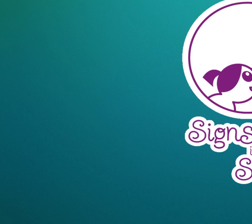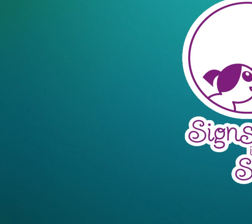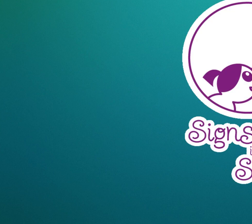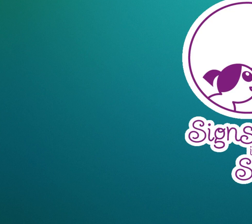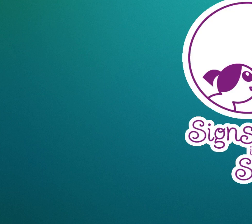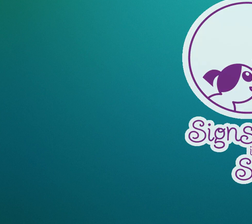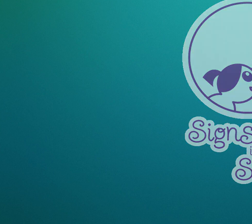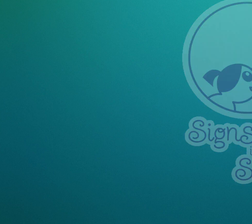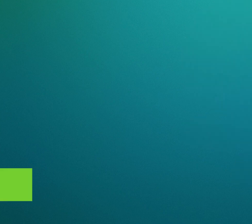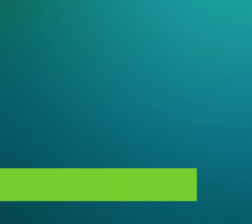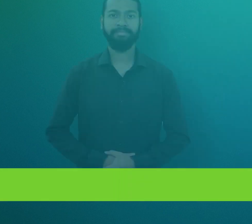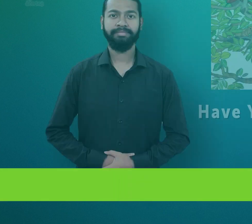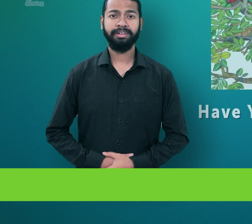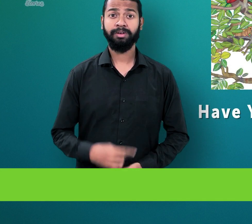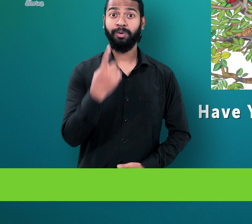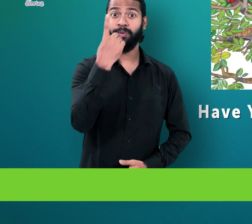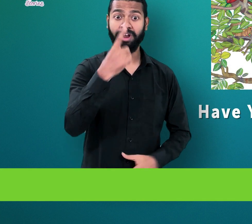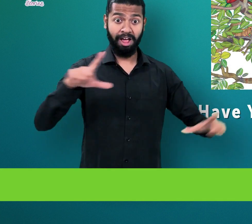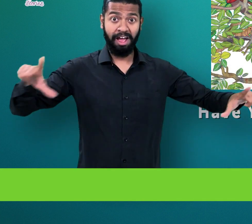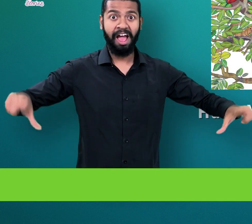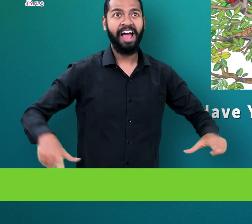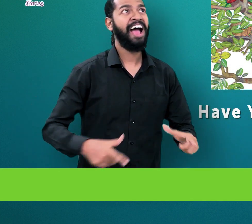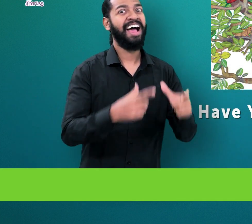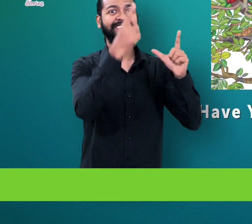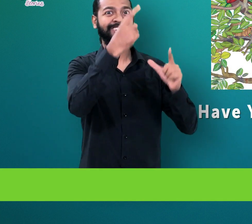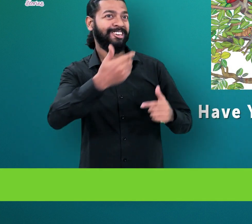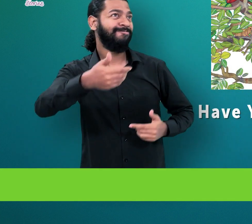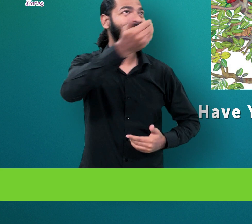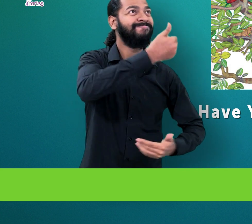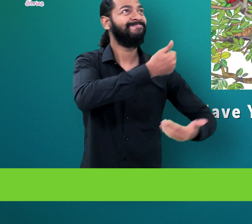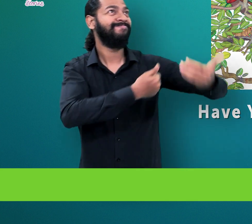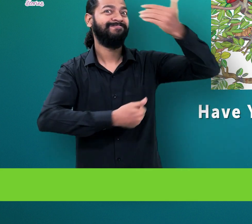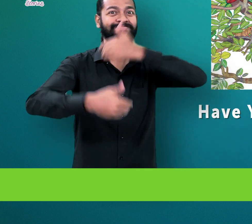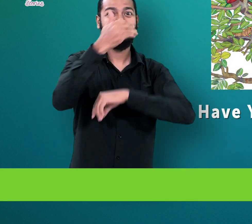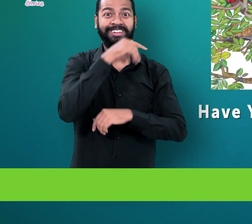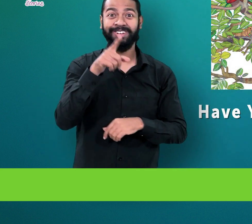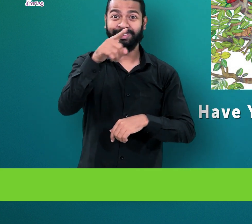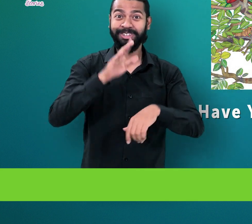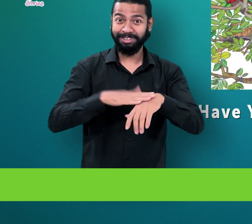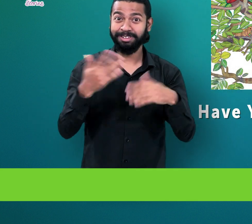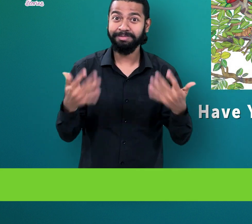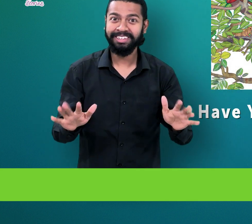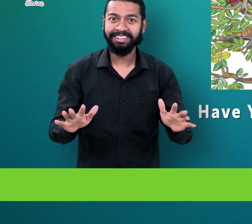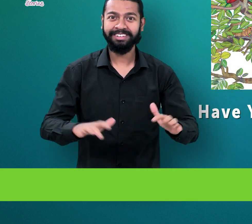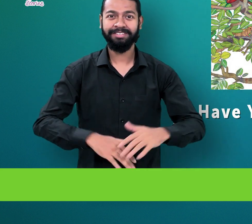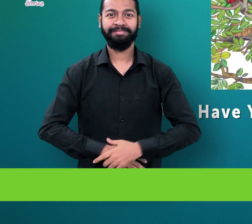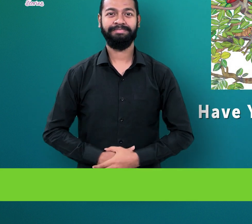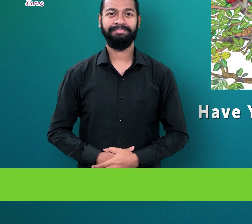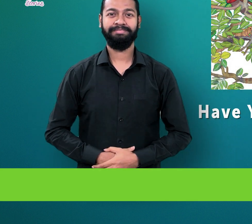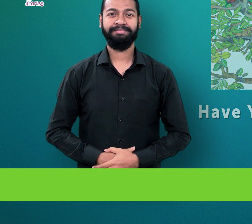Signs in Stories Level 3 Have you ever climbed a tree? Author Priyadarshini Gogoi Illustrator Barkha Lohia